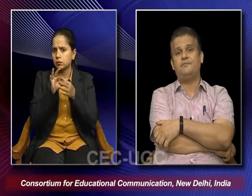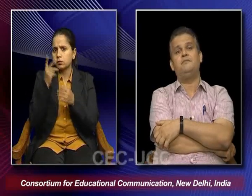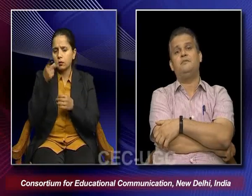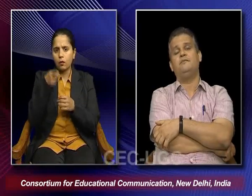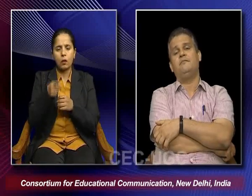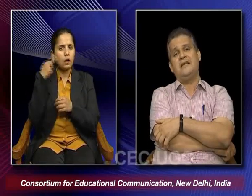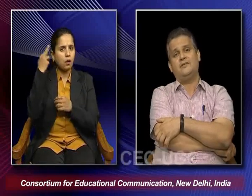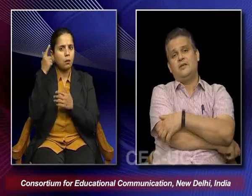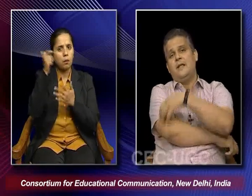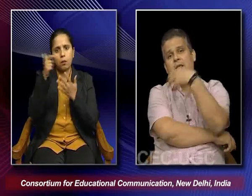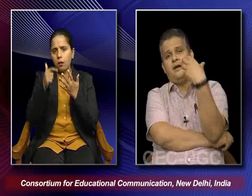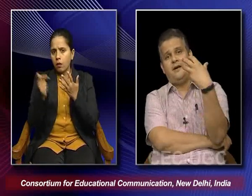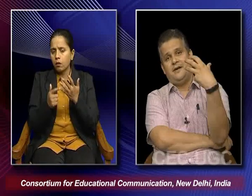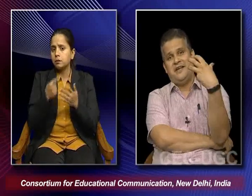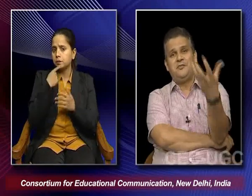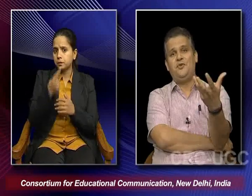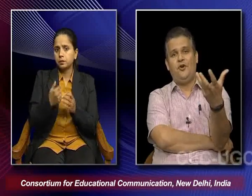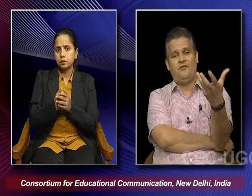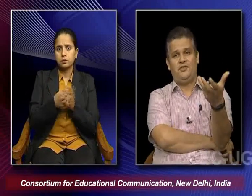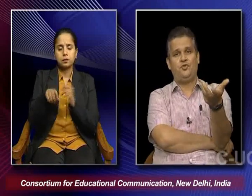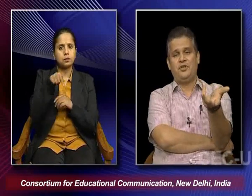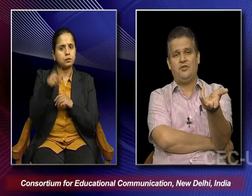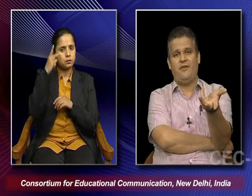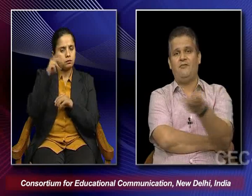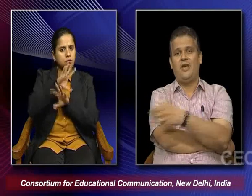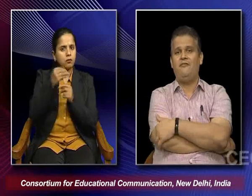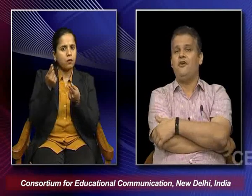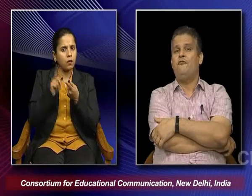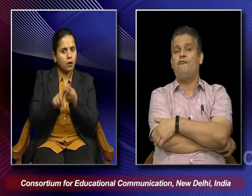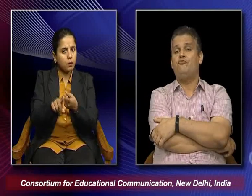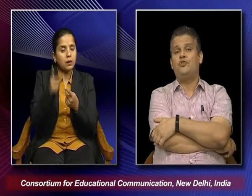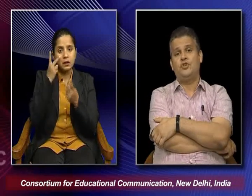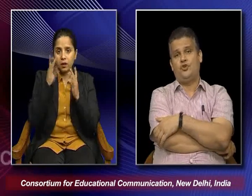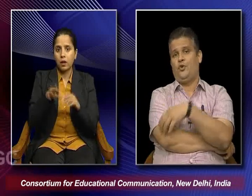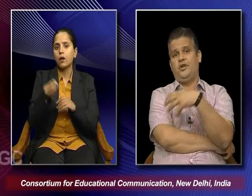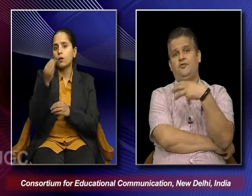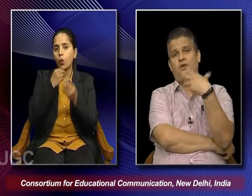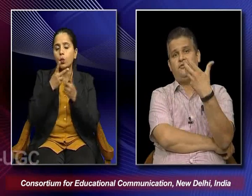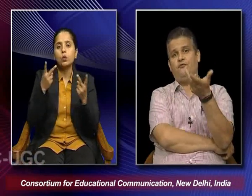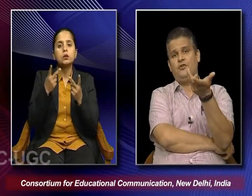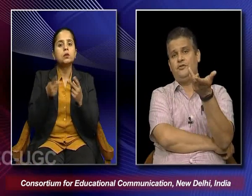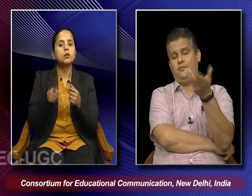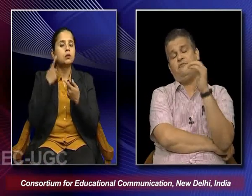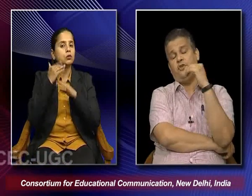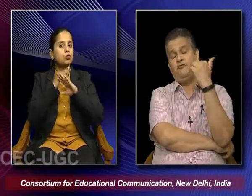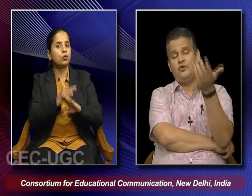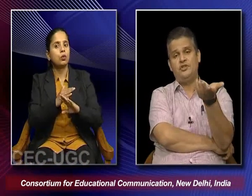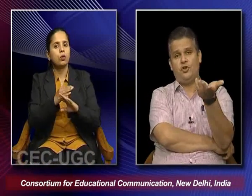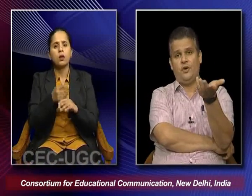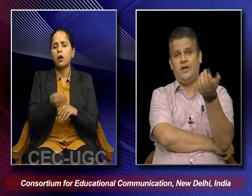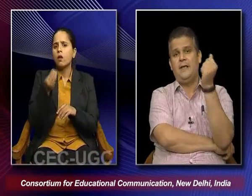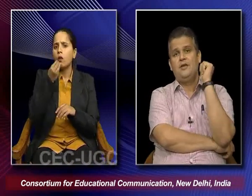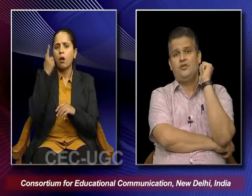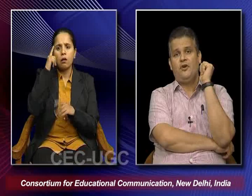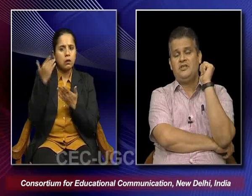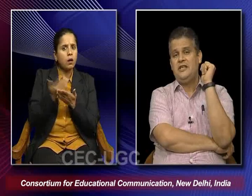factors makes a recipe of a situation where we have food security. So what is food